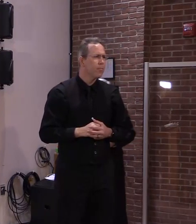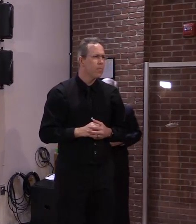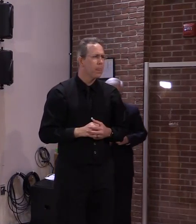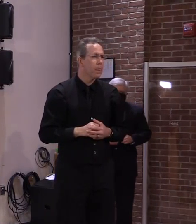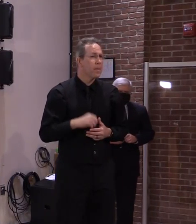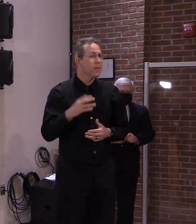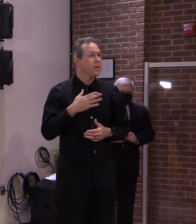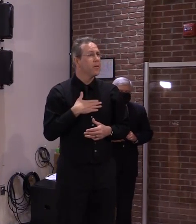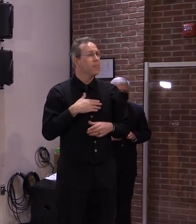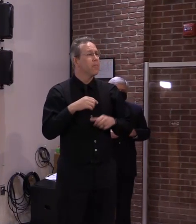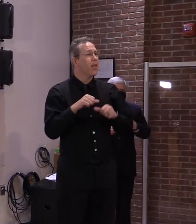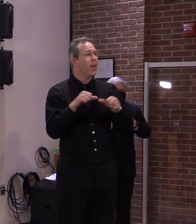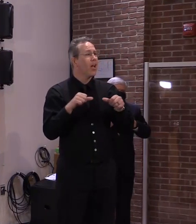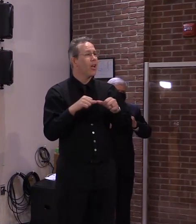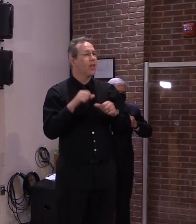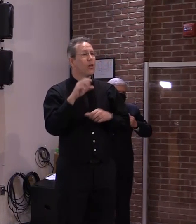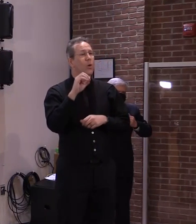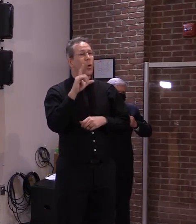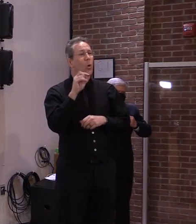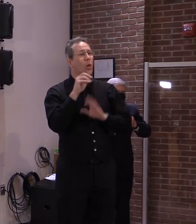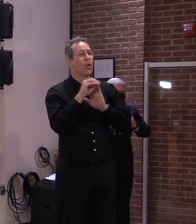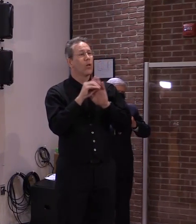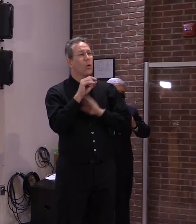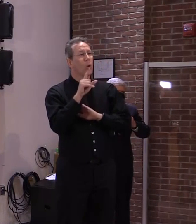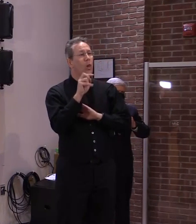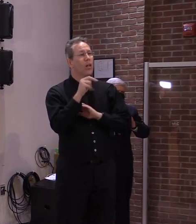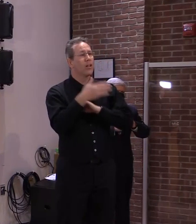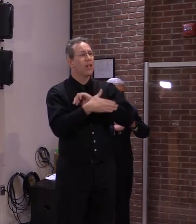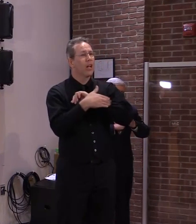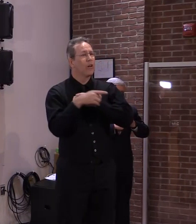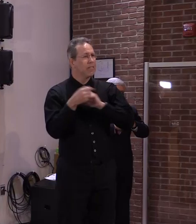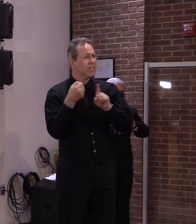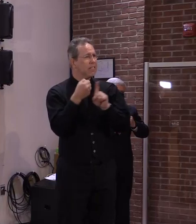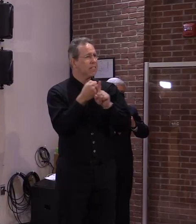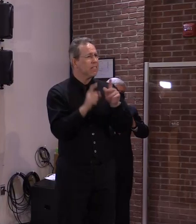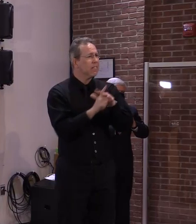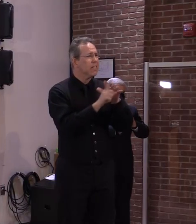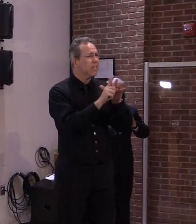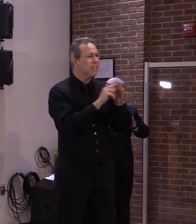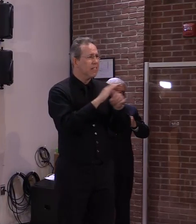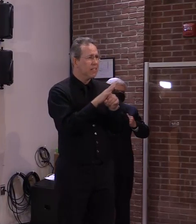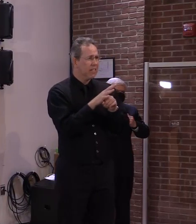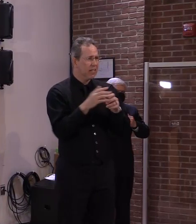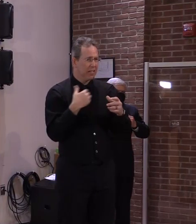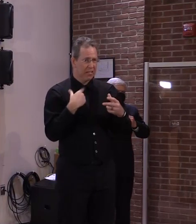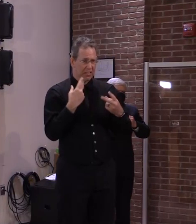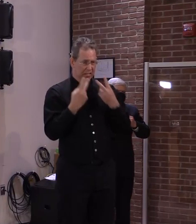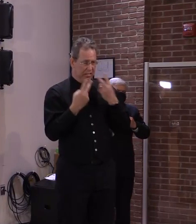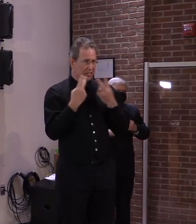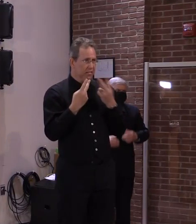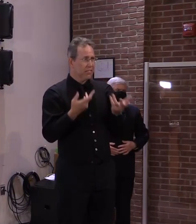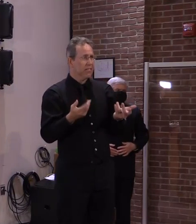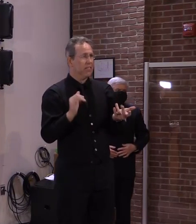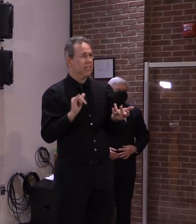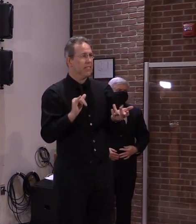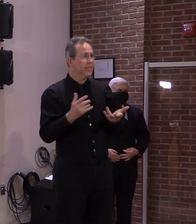County, and it appears from what I've read that the rate